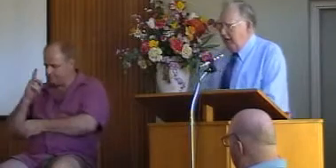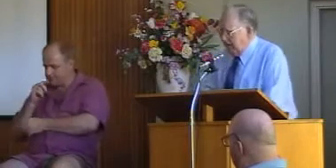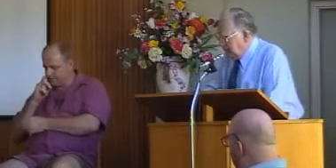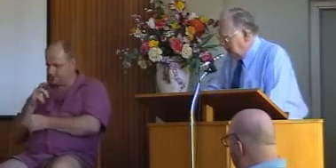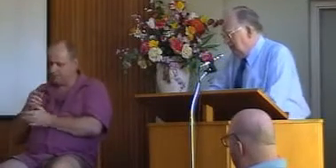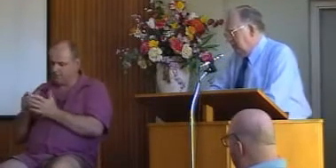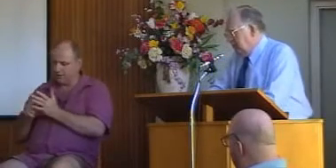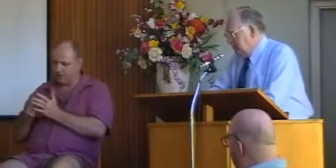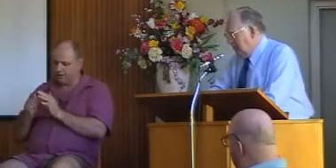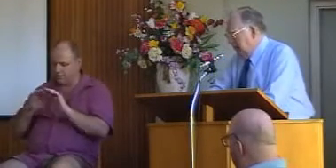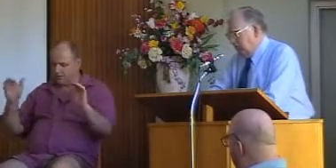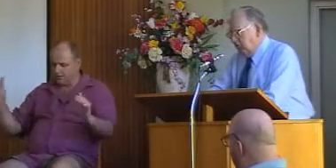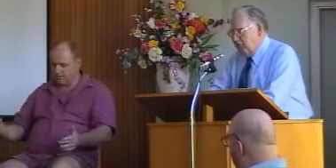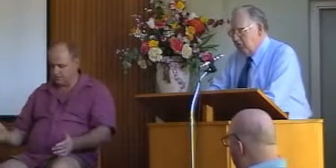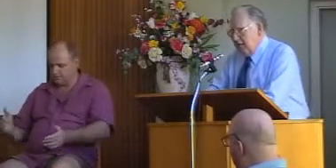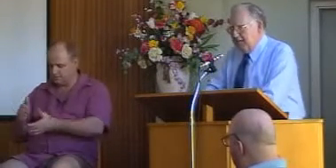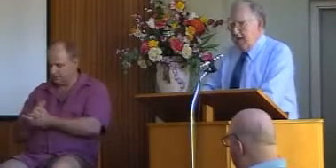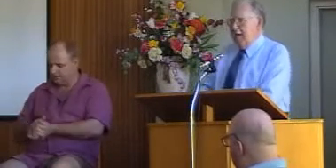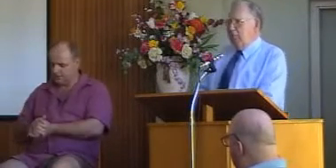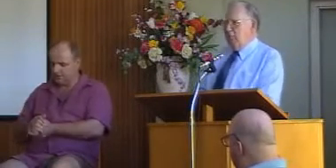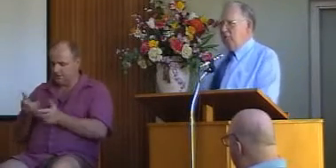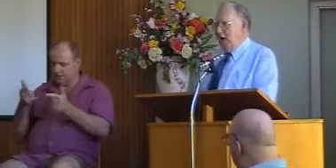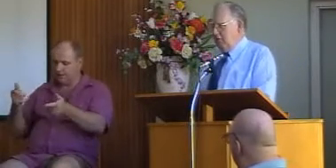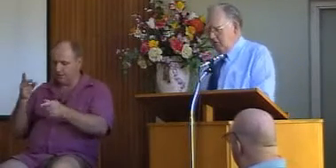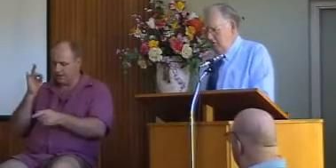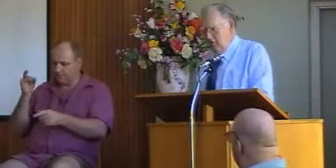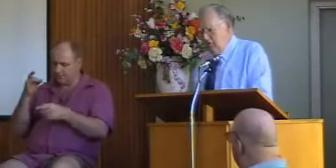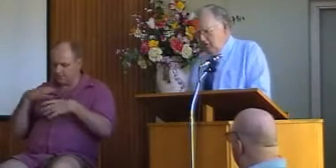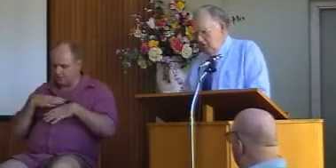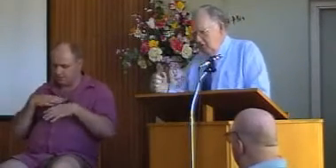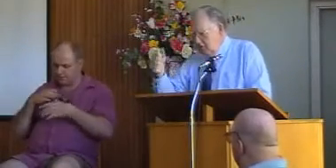the money tables, let the animals go.